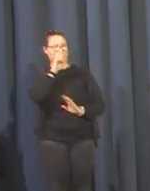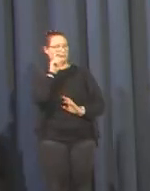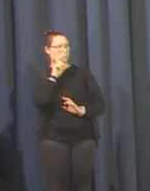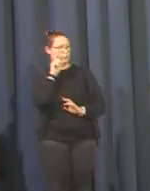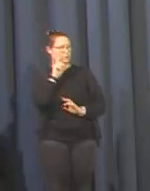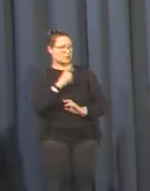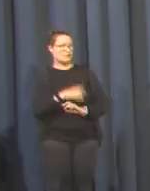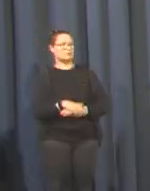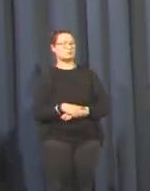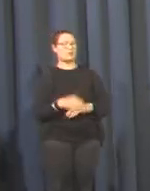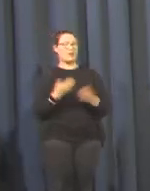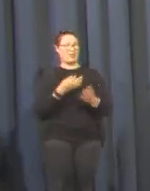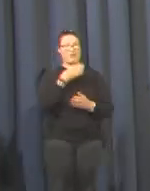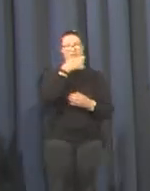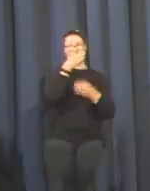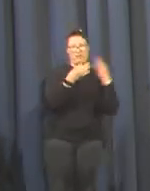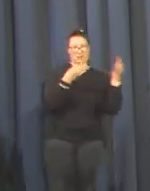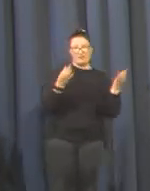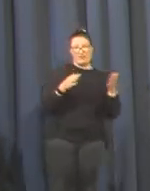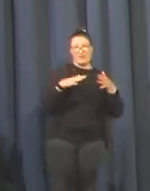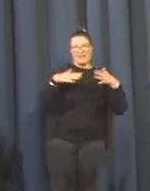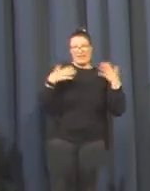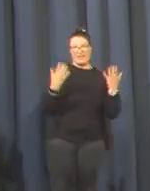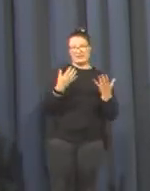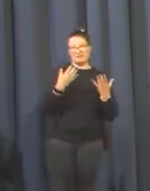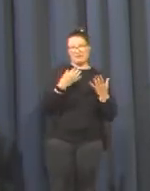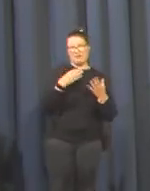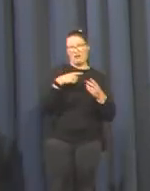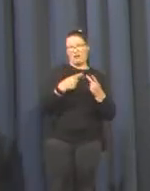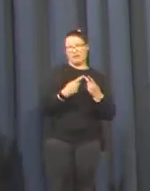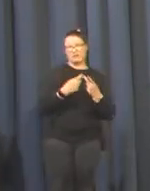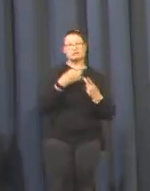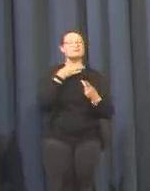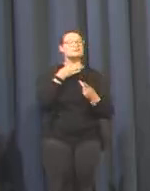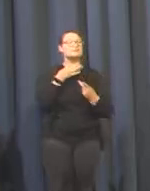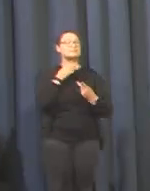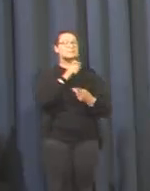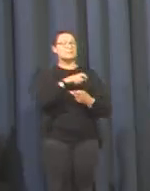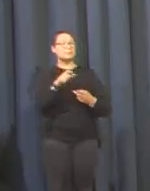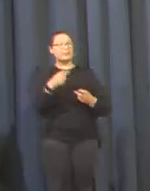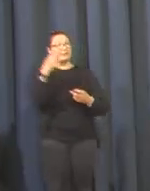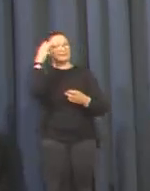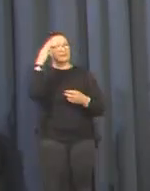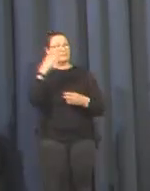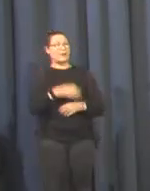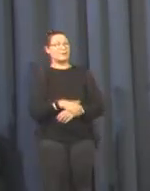into consideration for my own exposure to reduce whatever